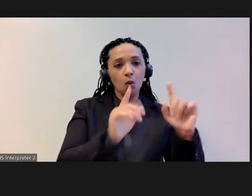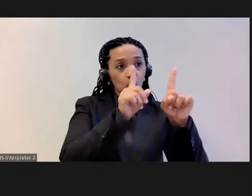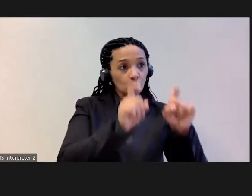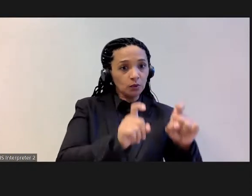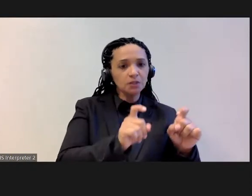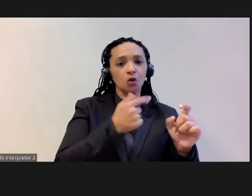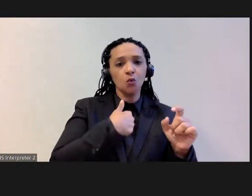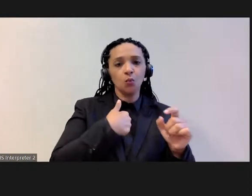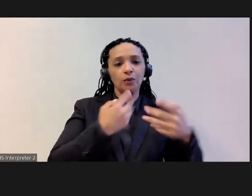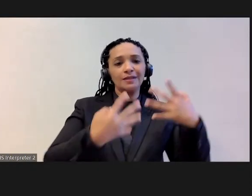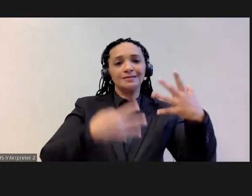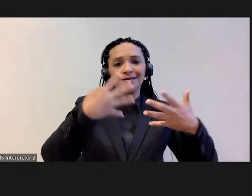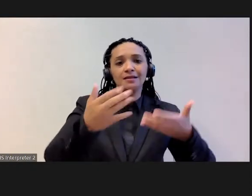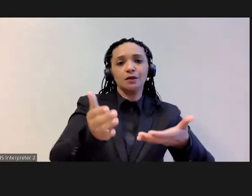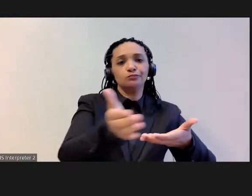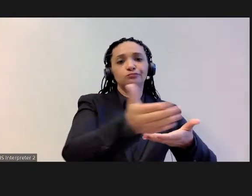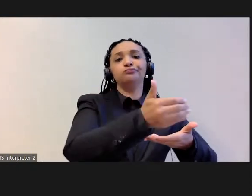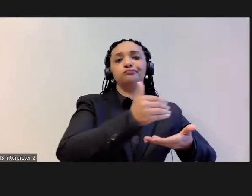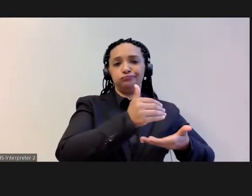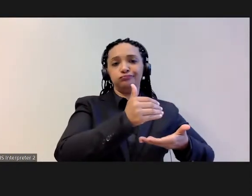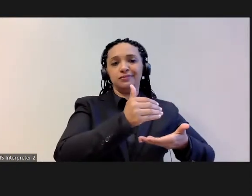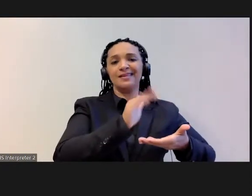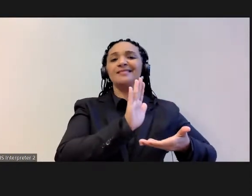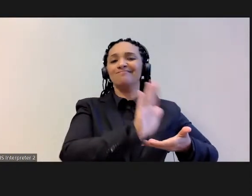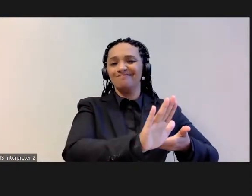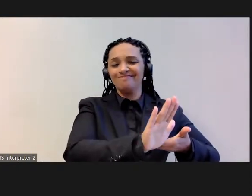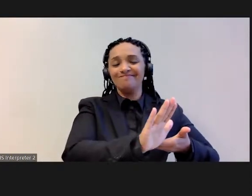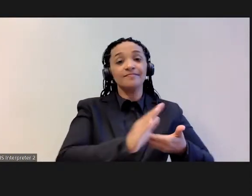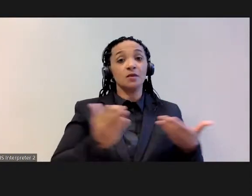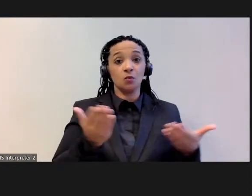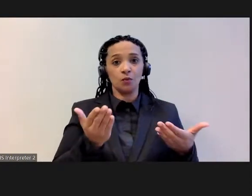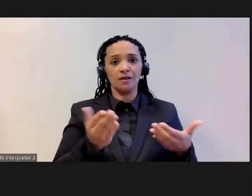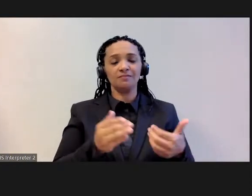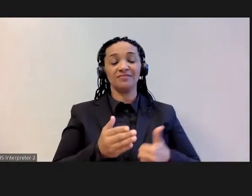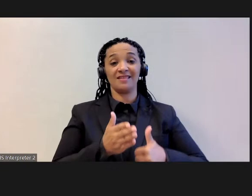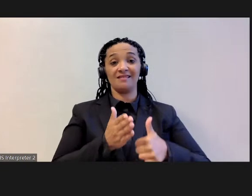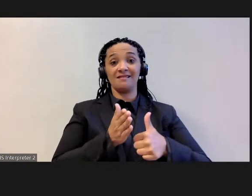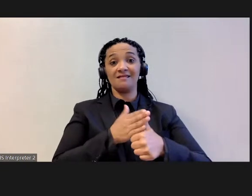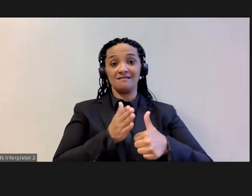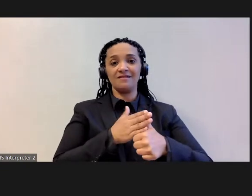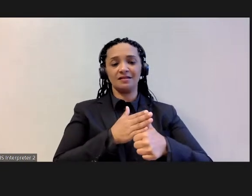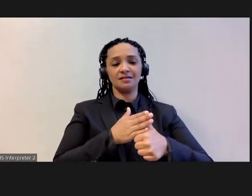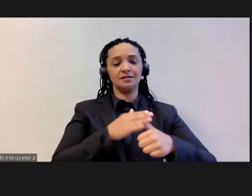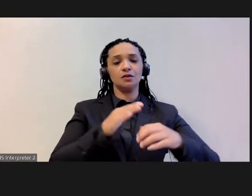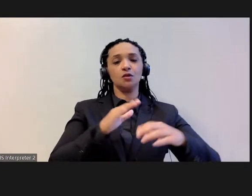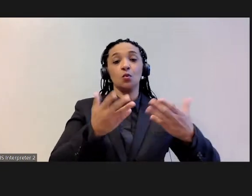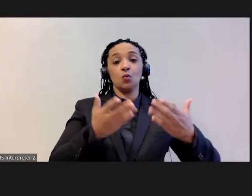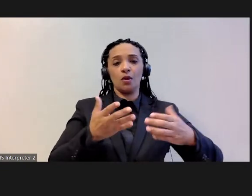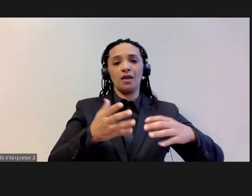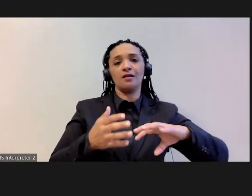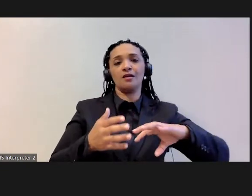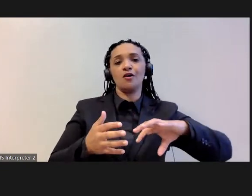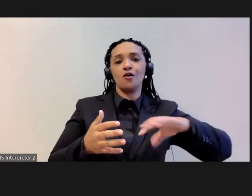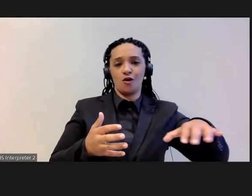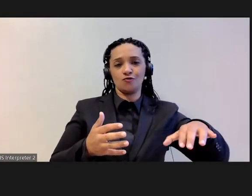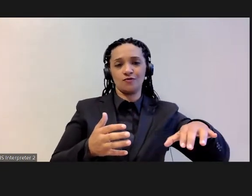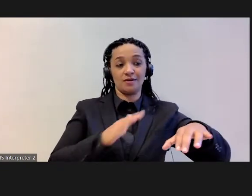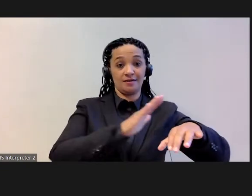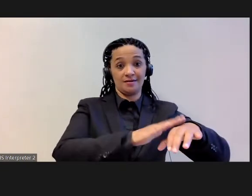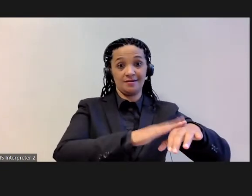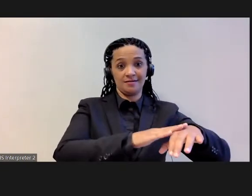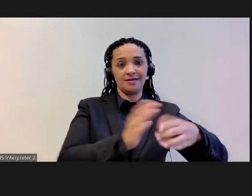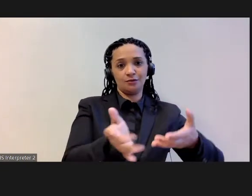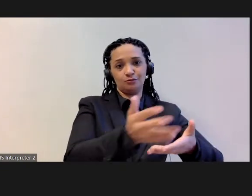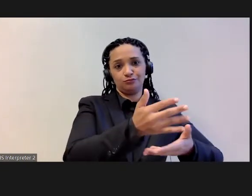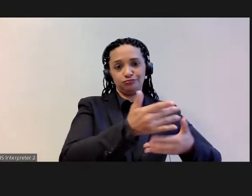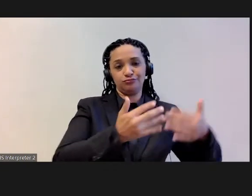collected. And they're generally at the first administrative level, which is the national level. The challenge is, of course,